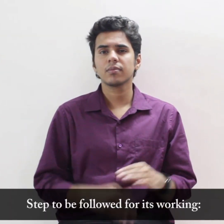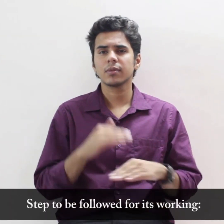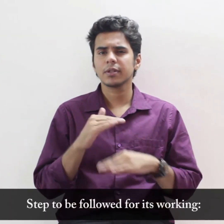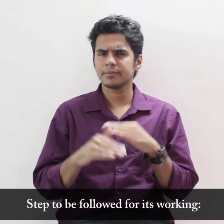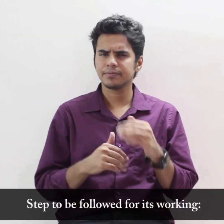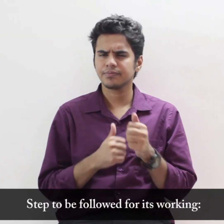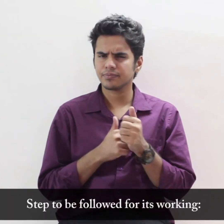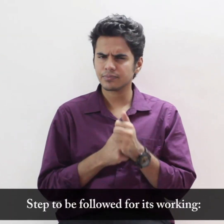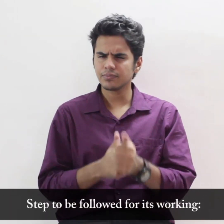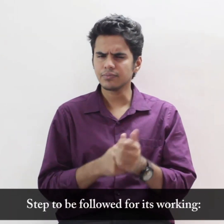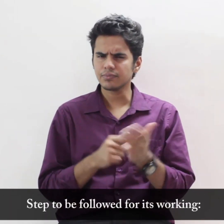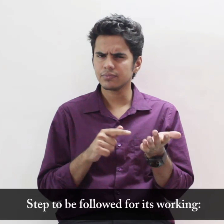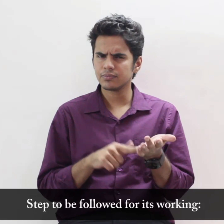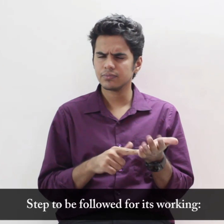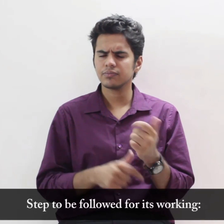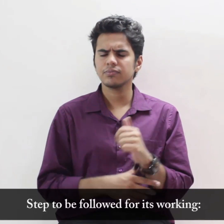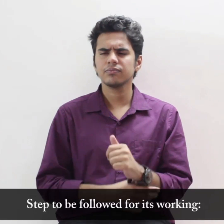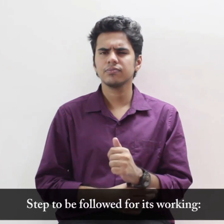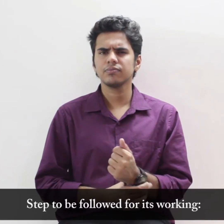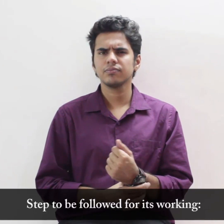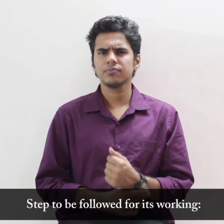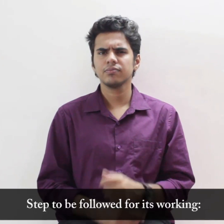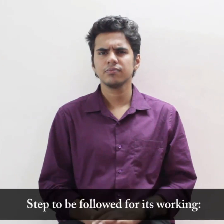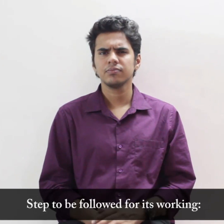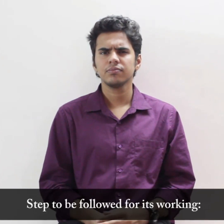Steps to be followed for its working.